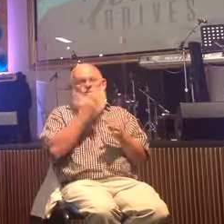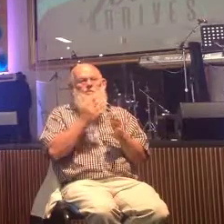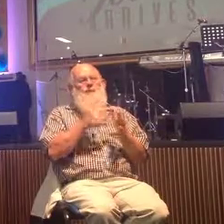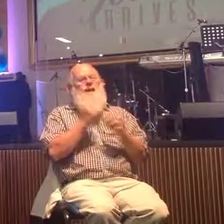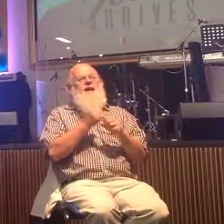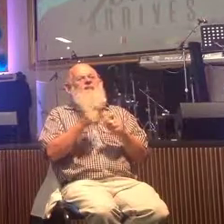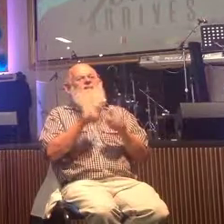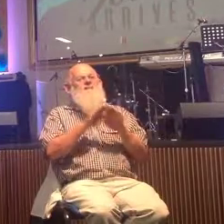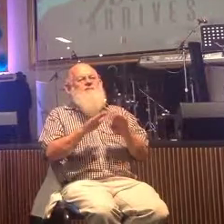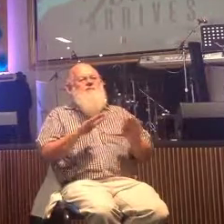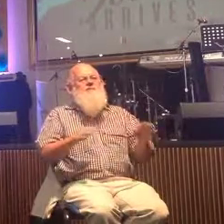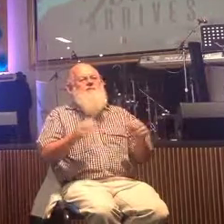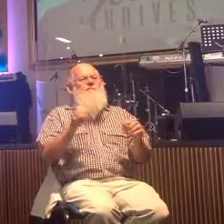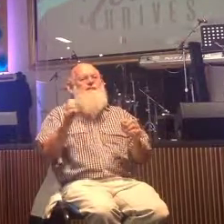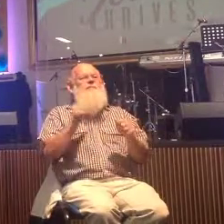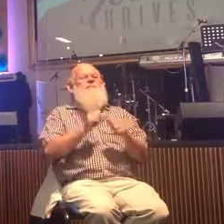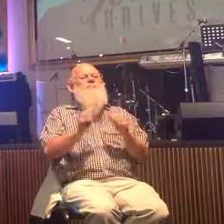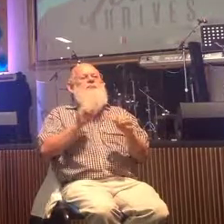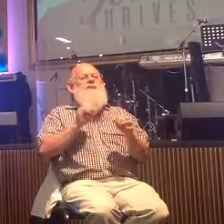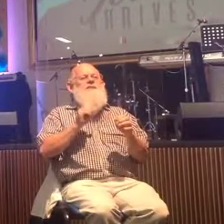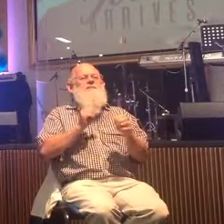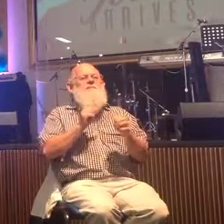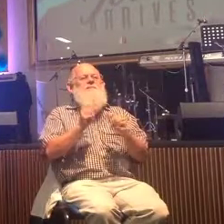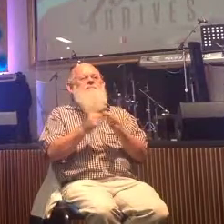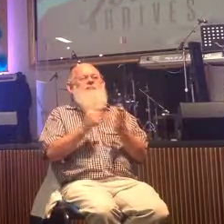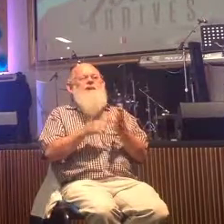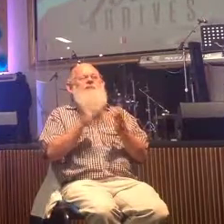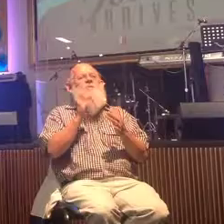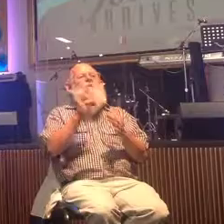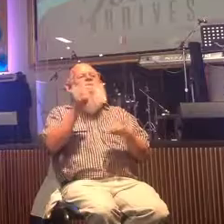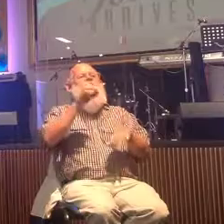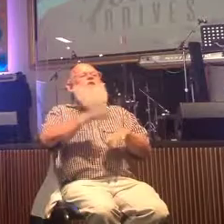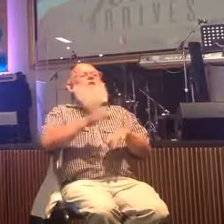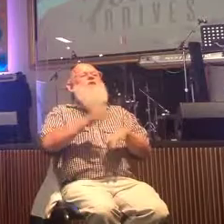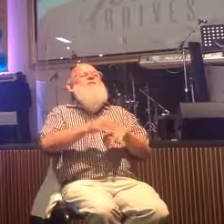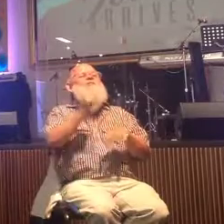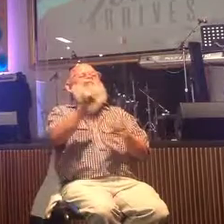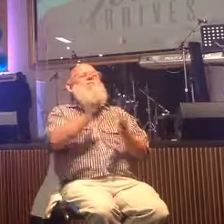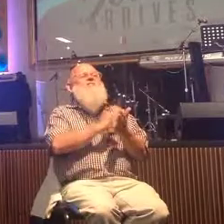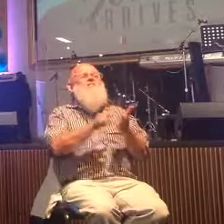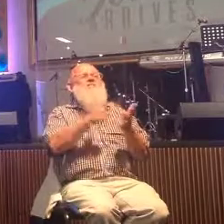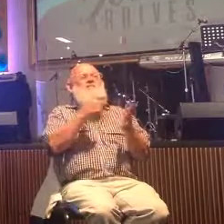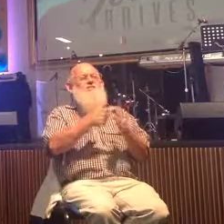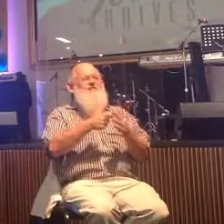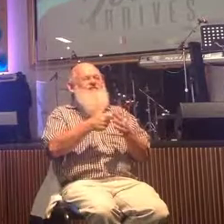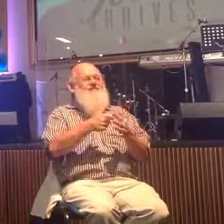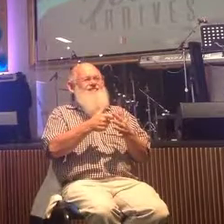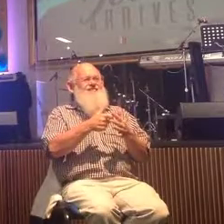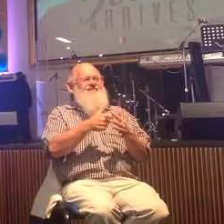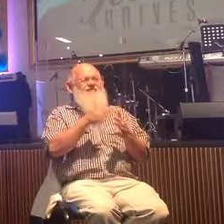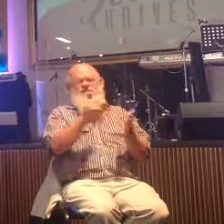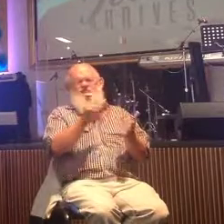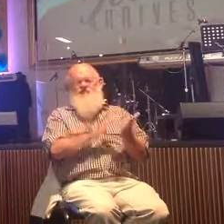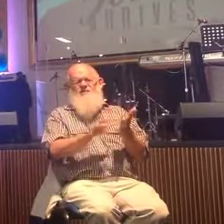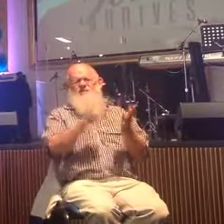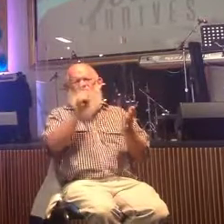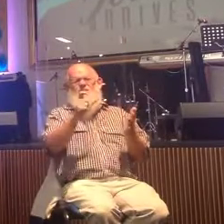of the outreach event was Dr. Chock. Now, Dr. Chock, 10 years ago when he was